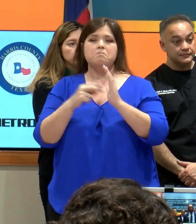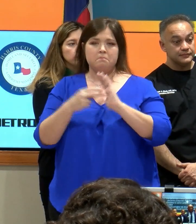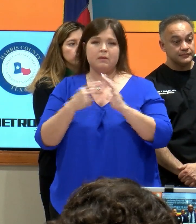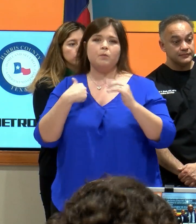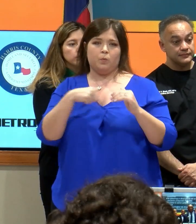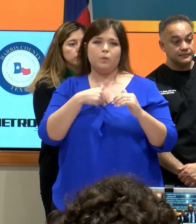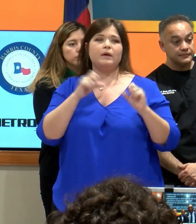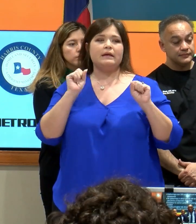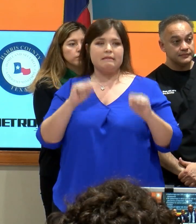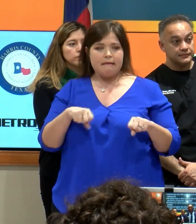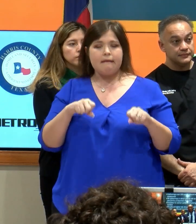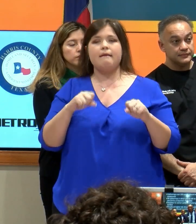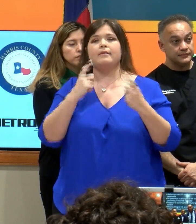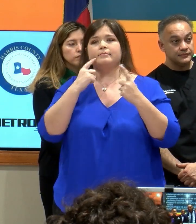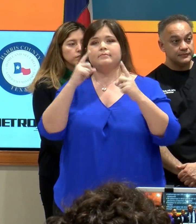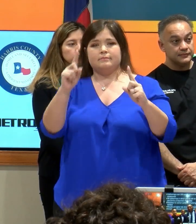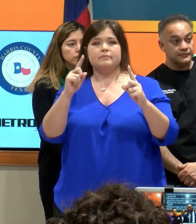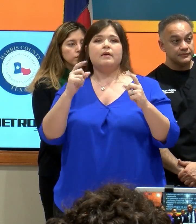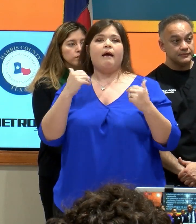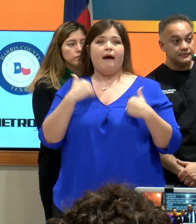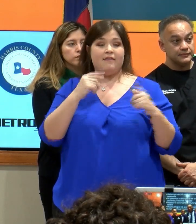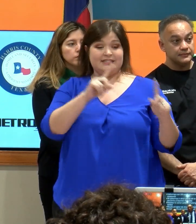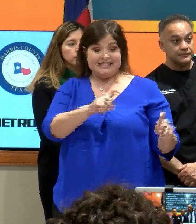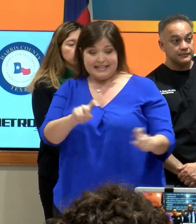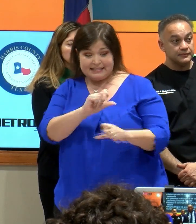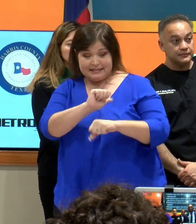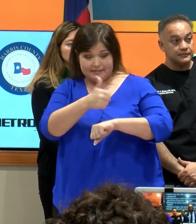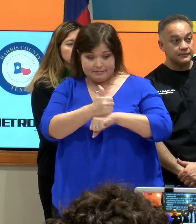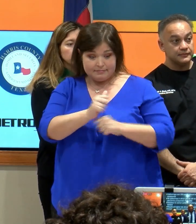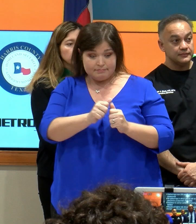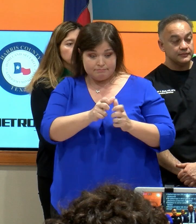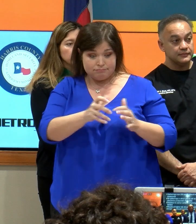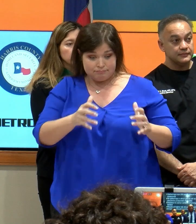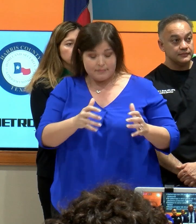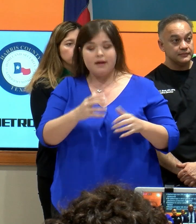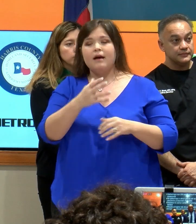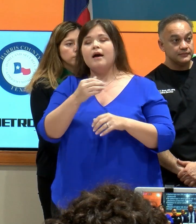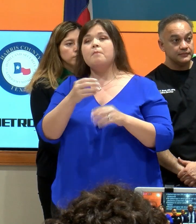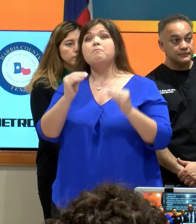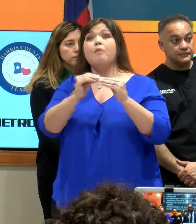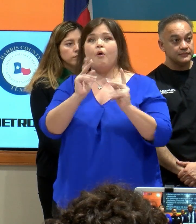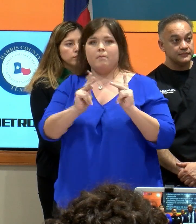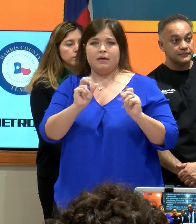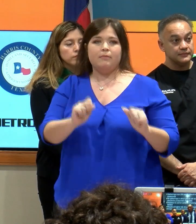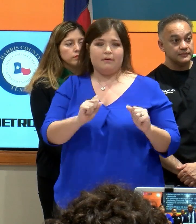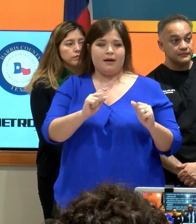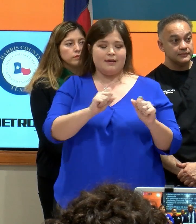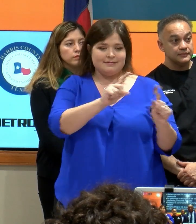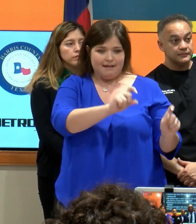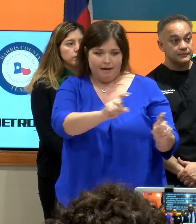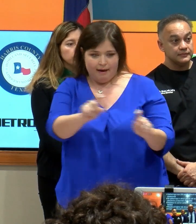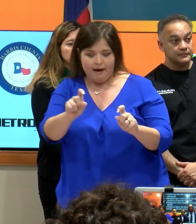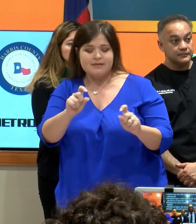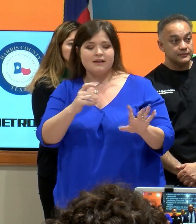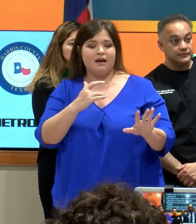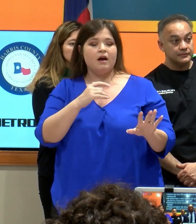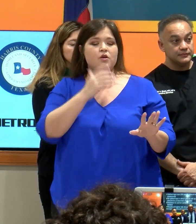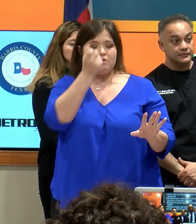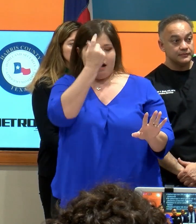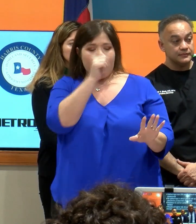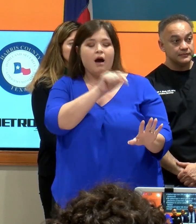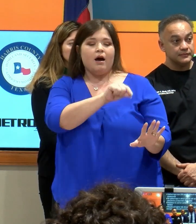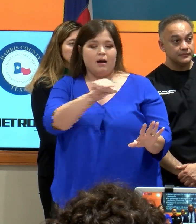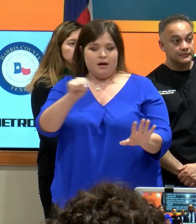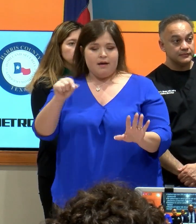place the testing mechanisms so that more people can be screened and we can have a better sense of what's taking